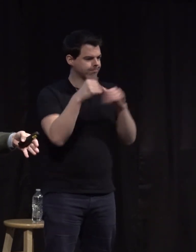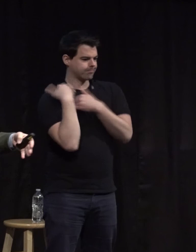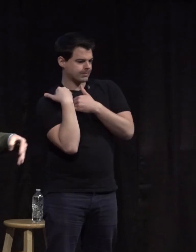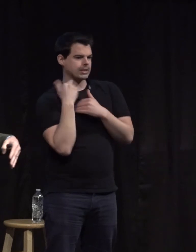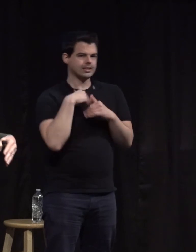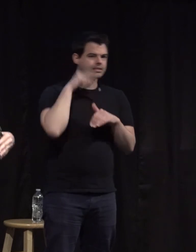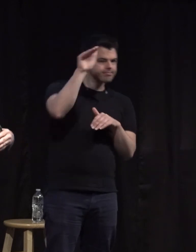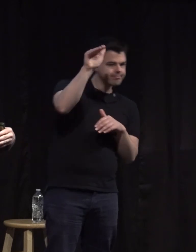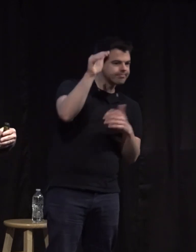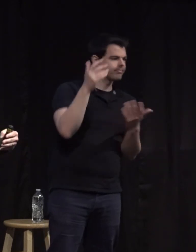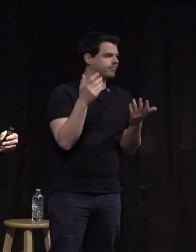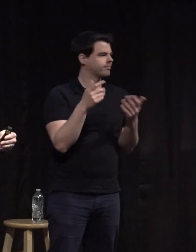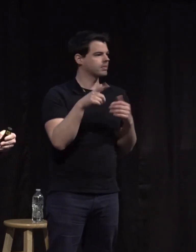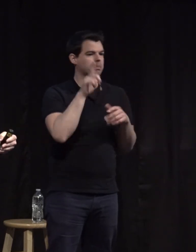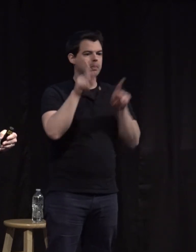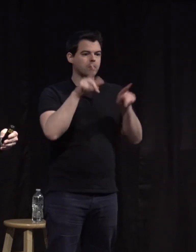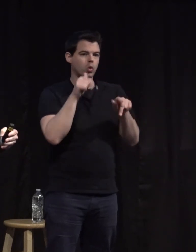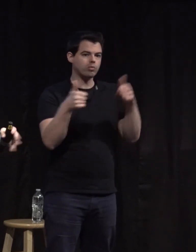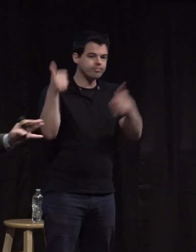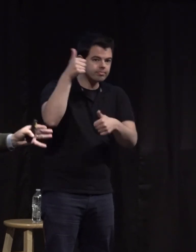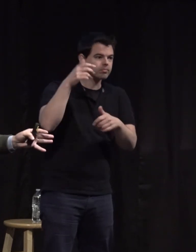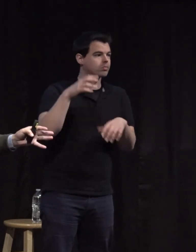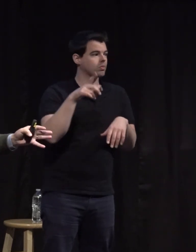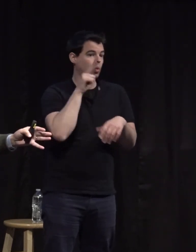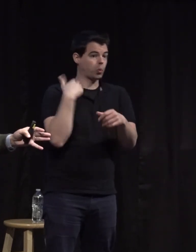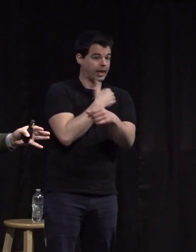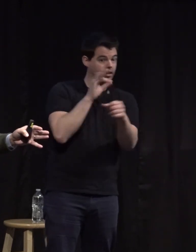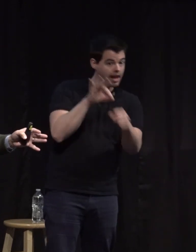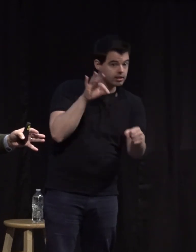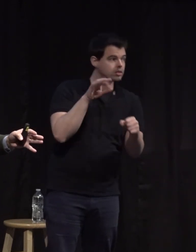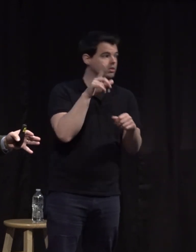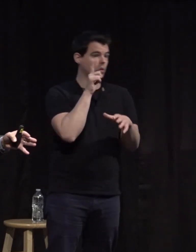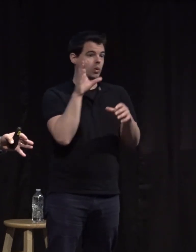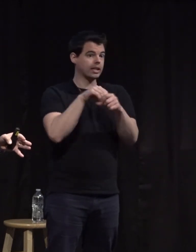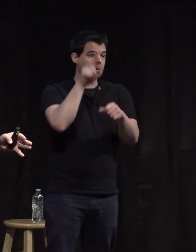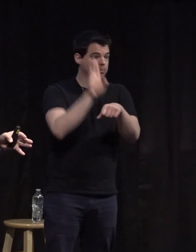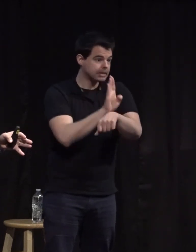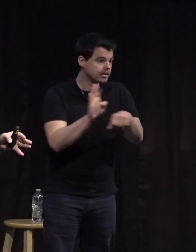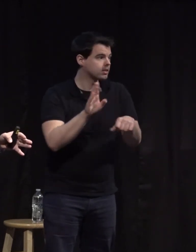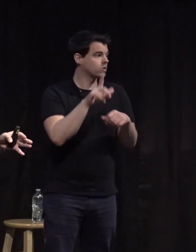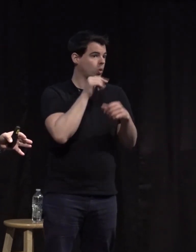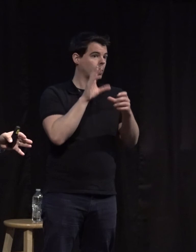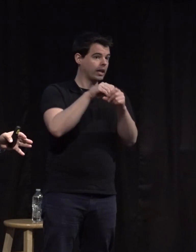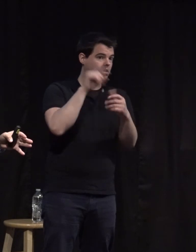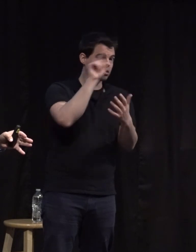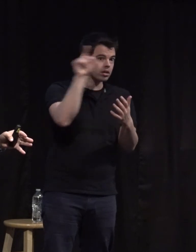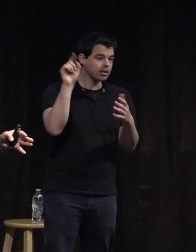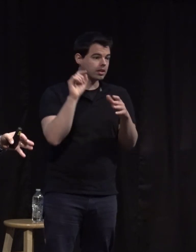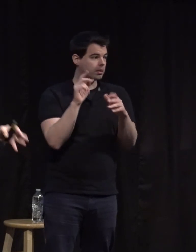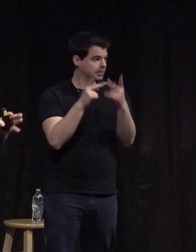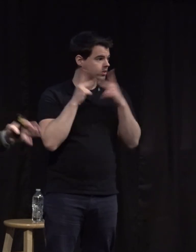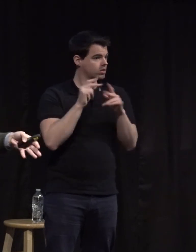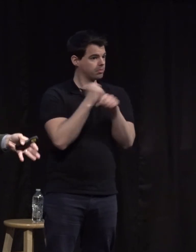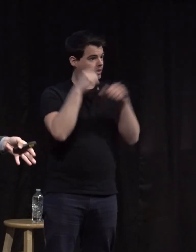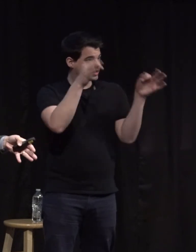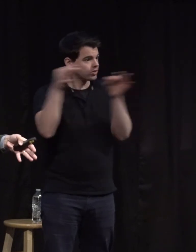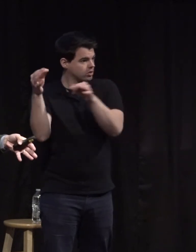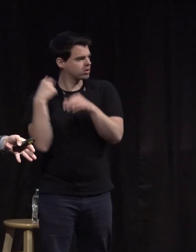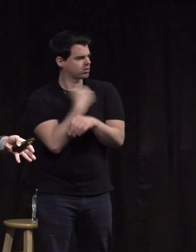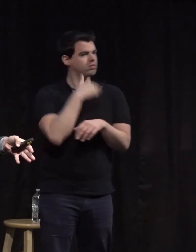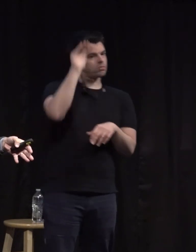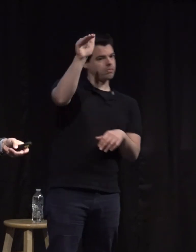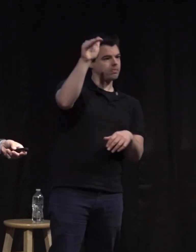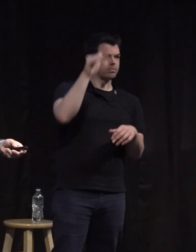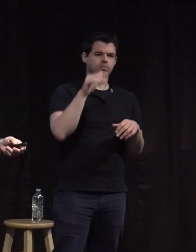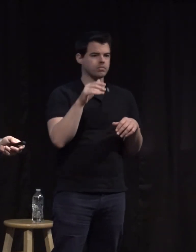regulate these industries, the elected officials, everybody, knows not to get in the way of this stuff. Because we will eventually